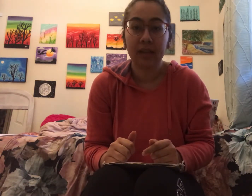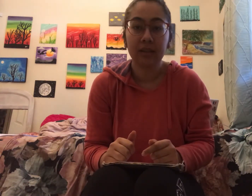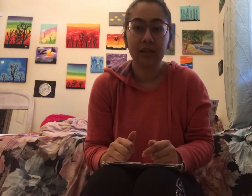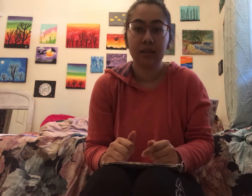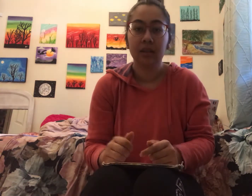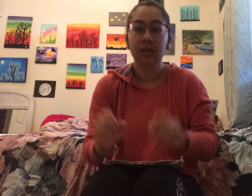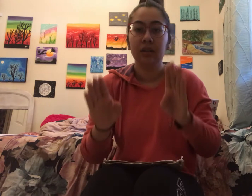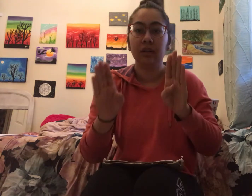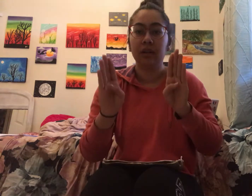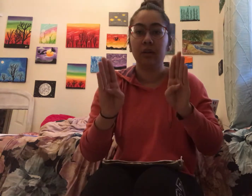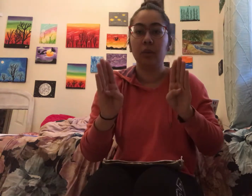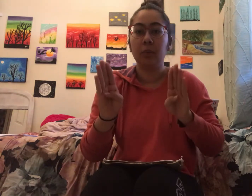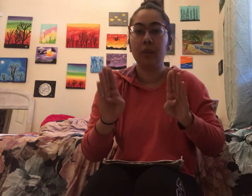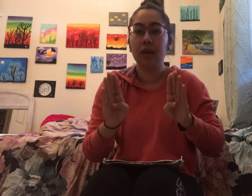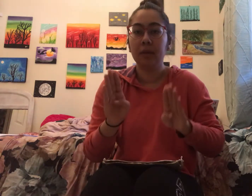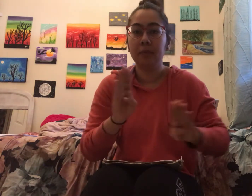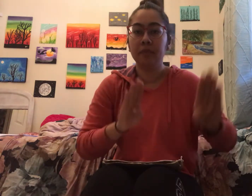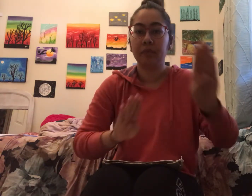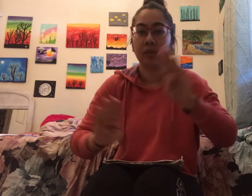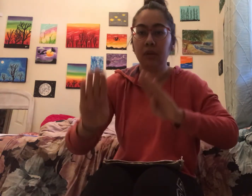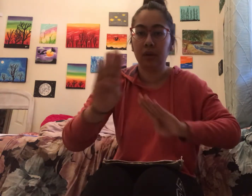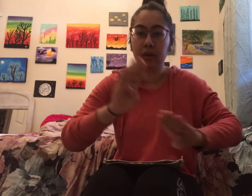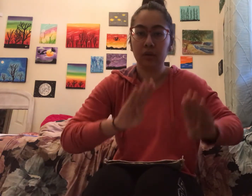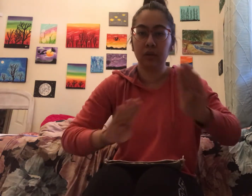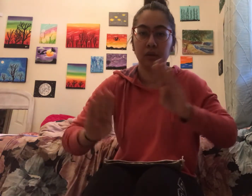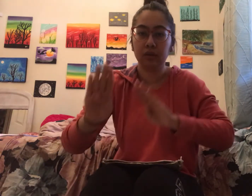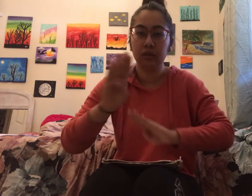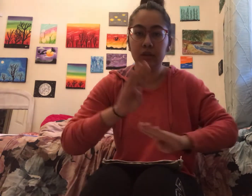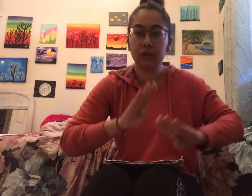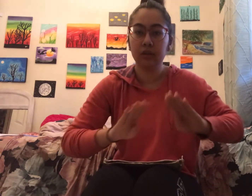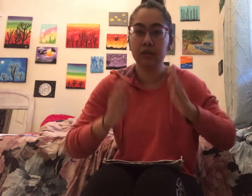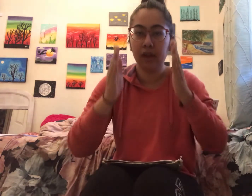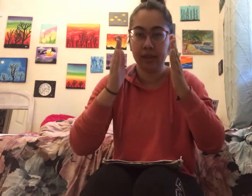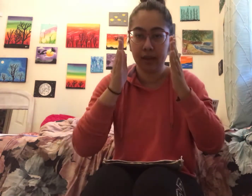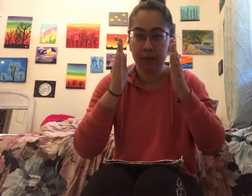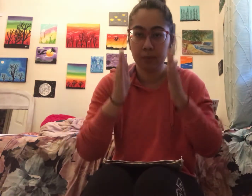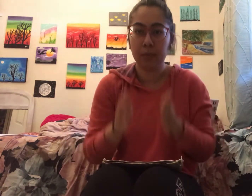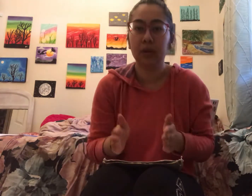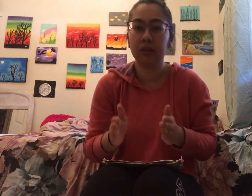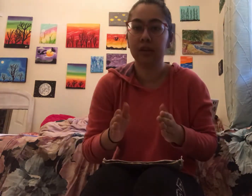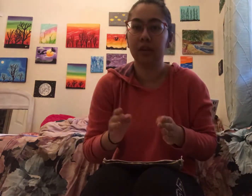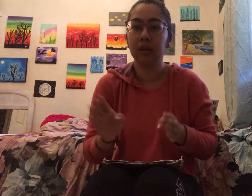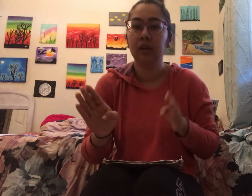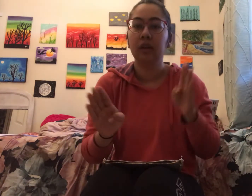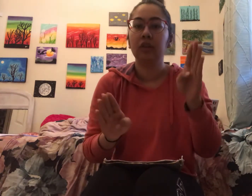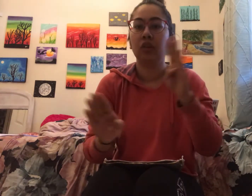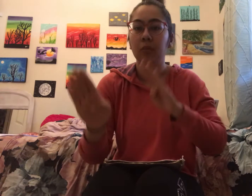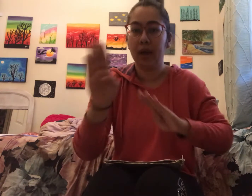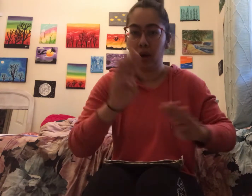plants. You're going to put B, you're going to do little circles, and then person. So